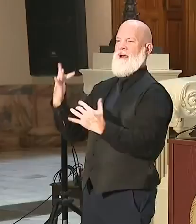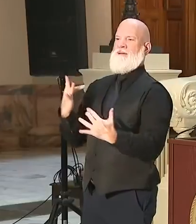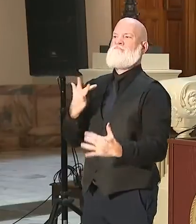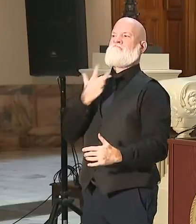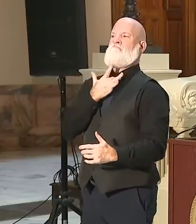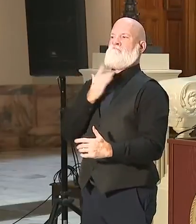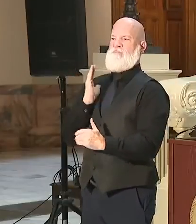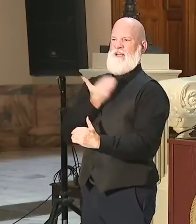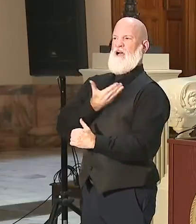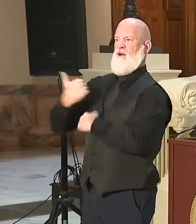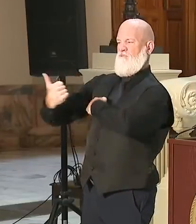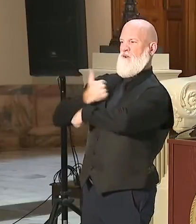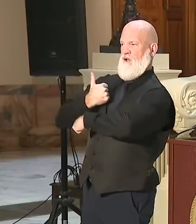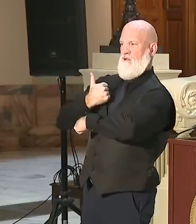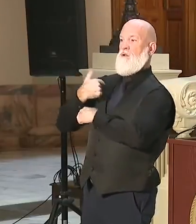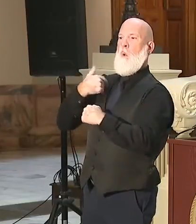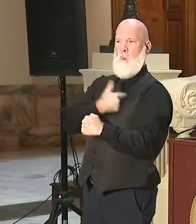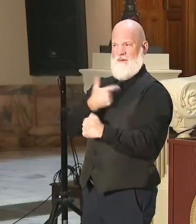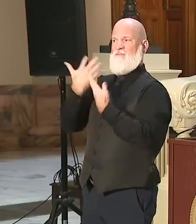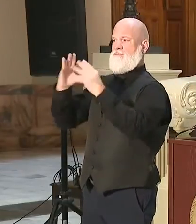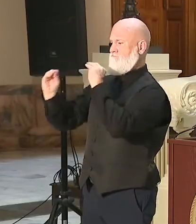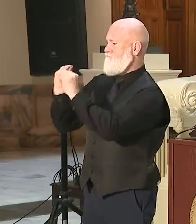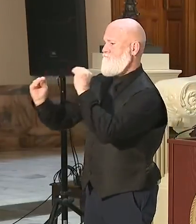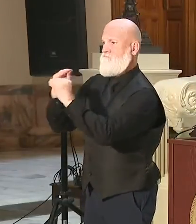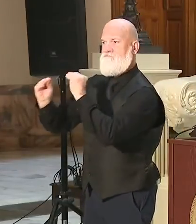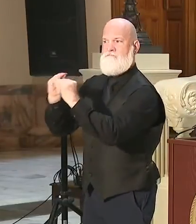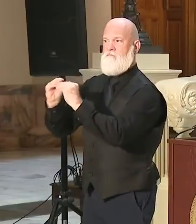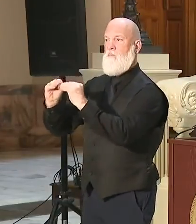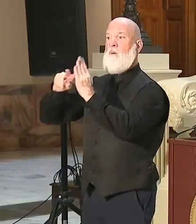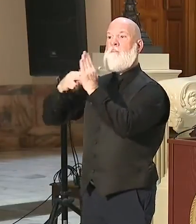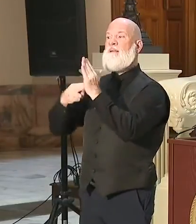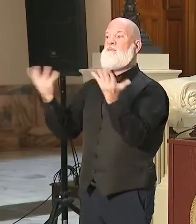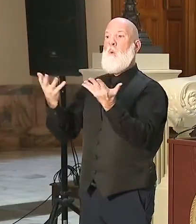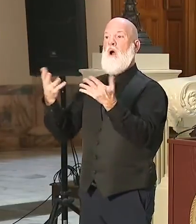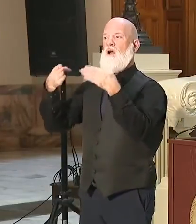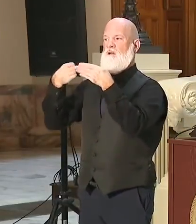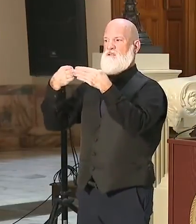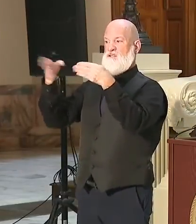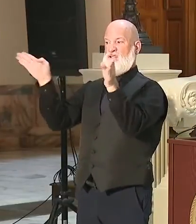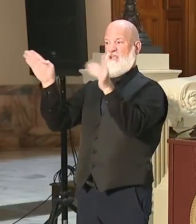of slowed down their server. And the secondary part of this is because they had so many